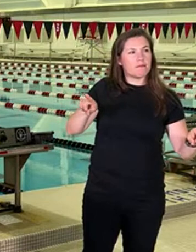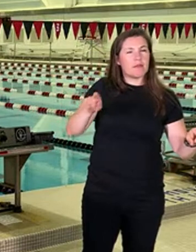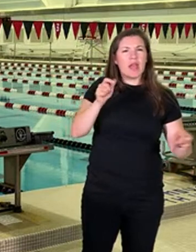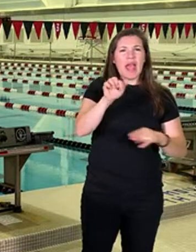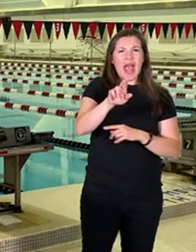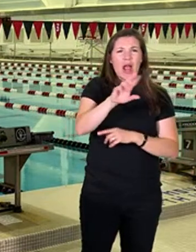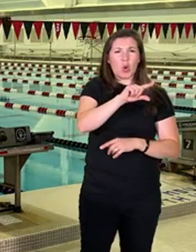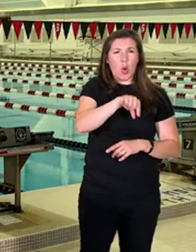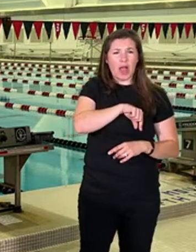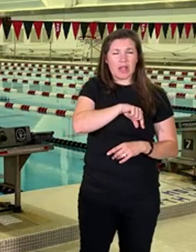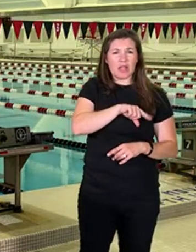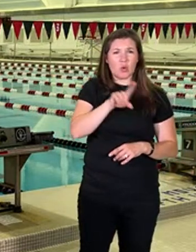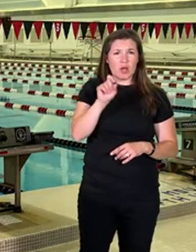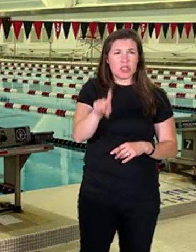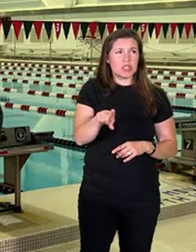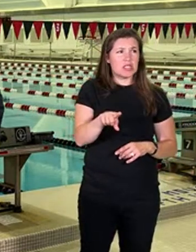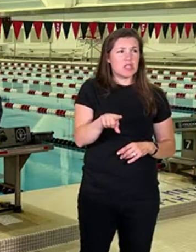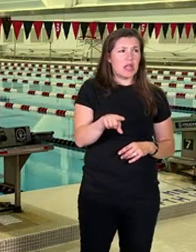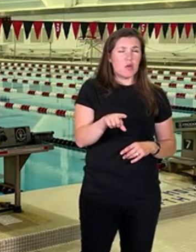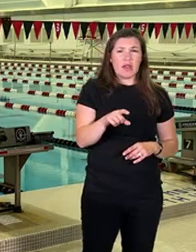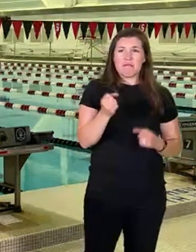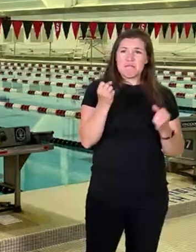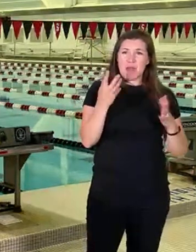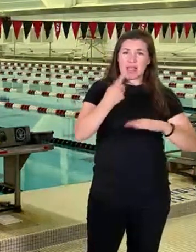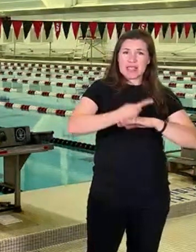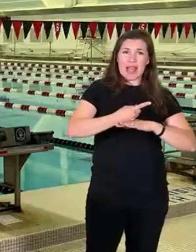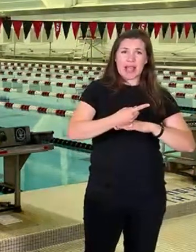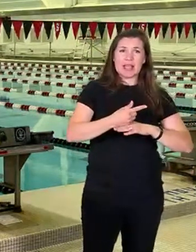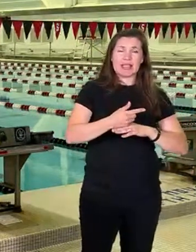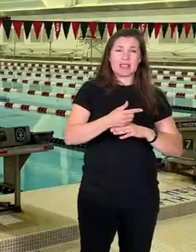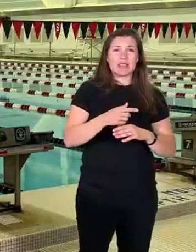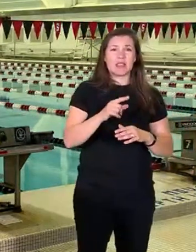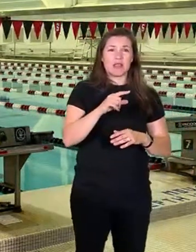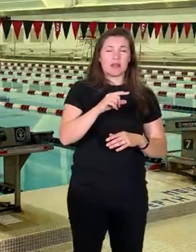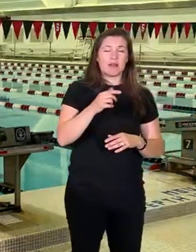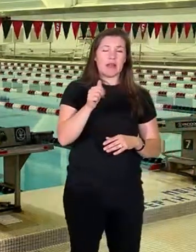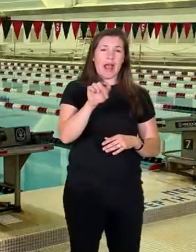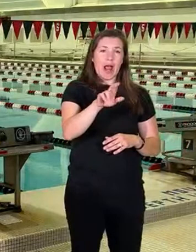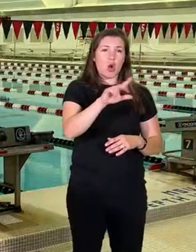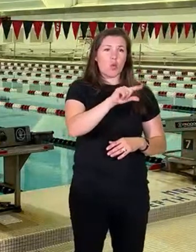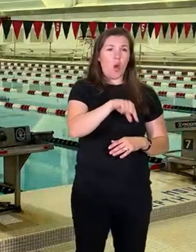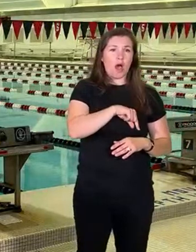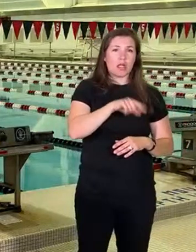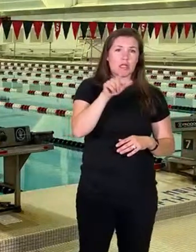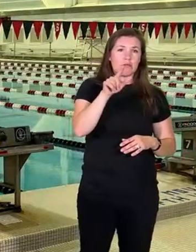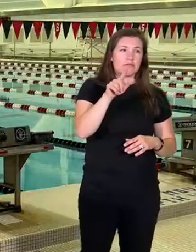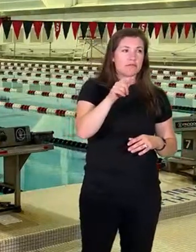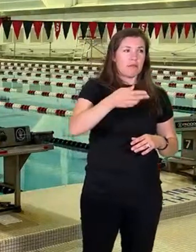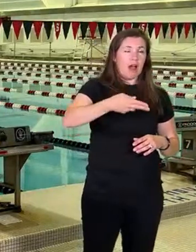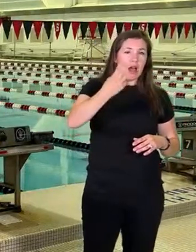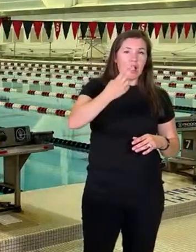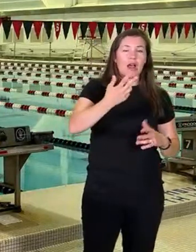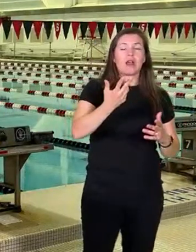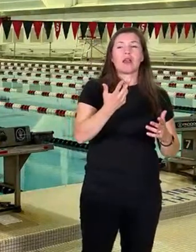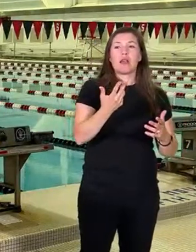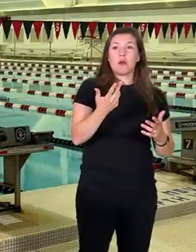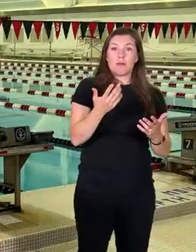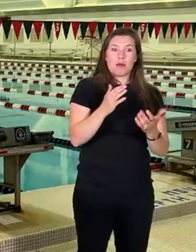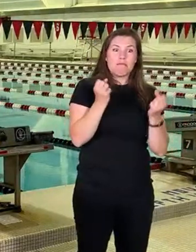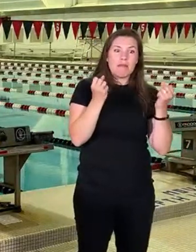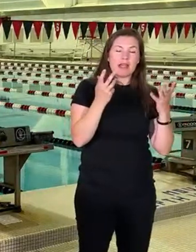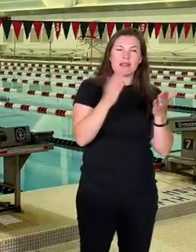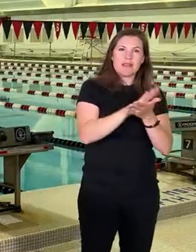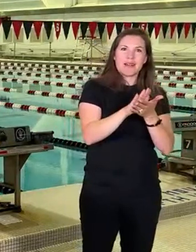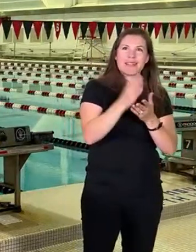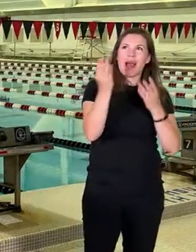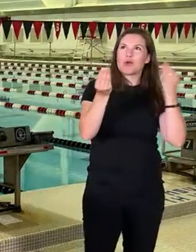quality? We had a number of poor Sure. air quality days. Erie County has a lot of really nice outdoor assets, parks, what have